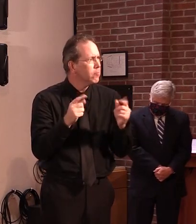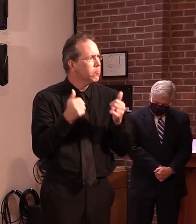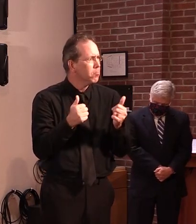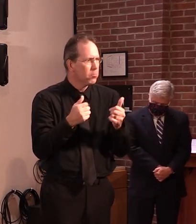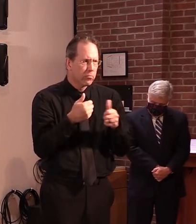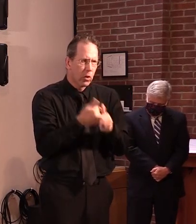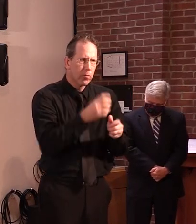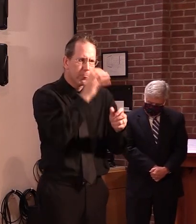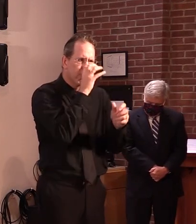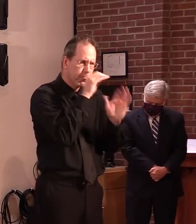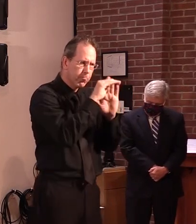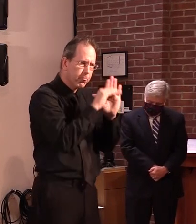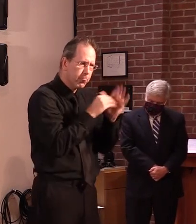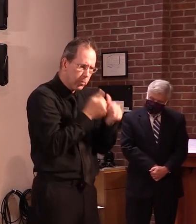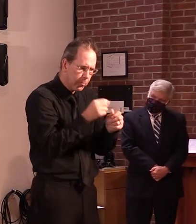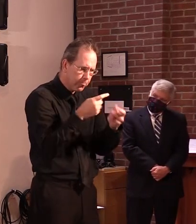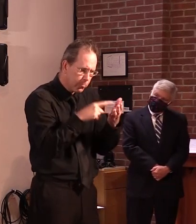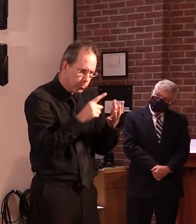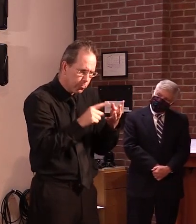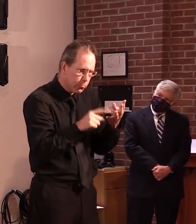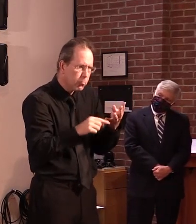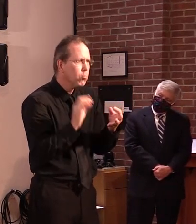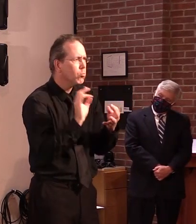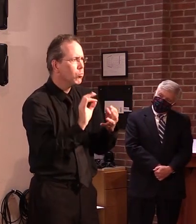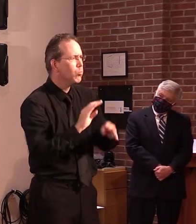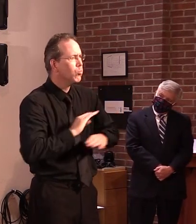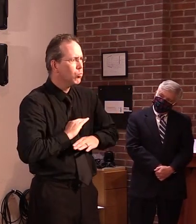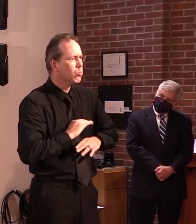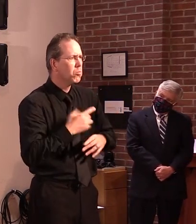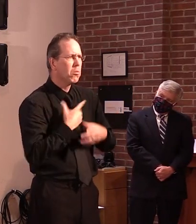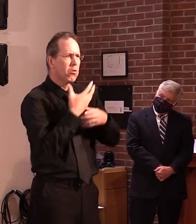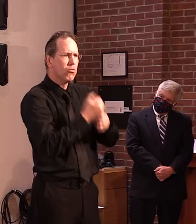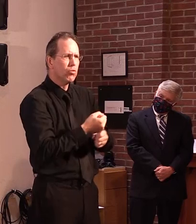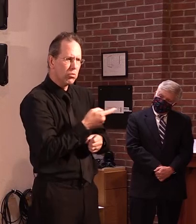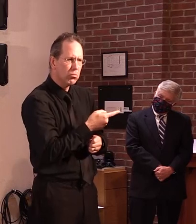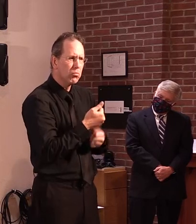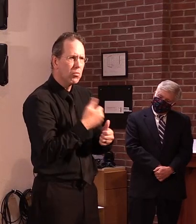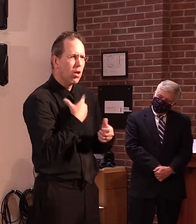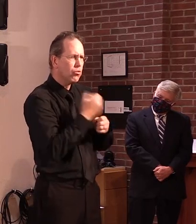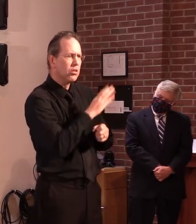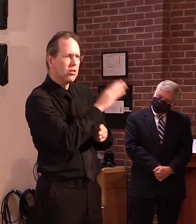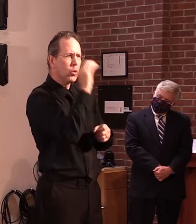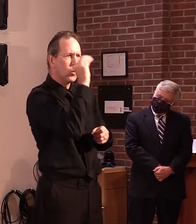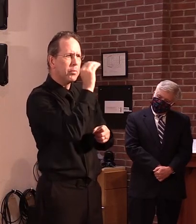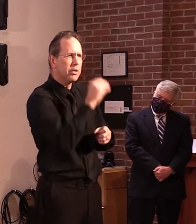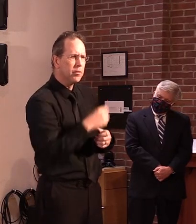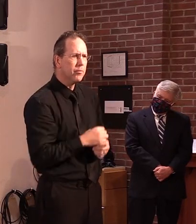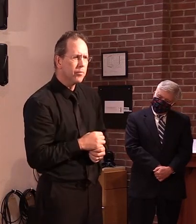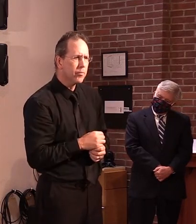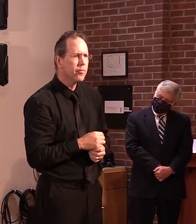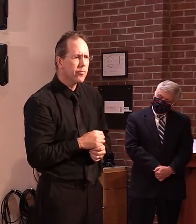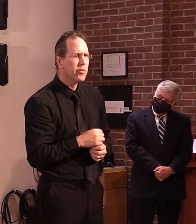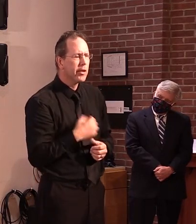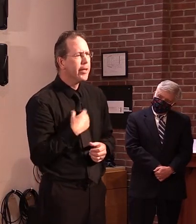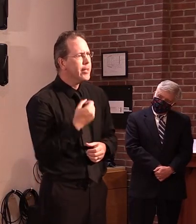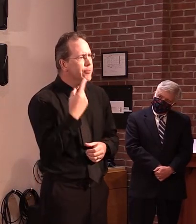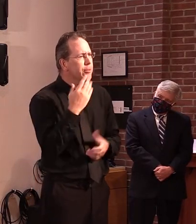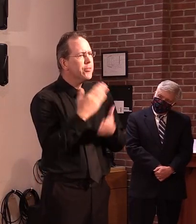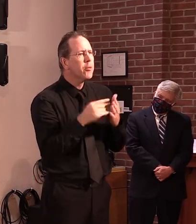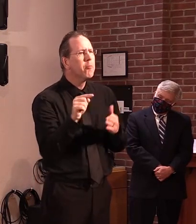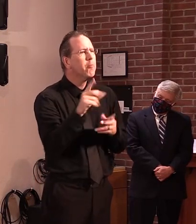Americans should have more confidence in that. I can understand why more of the recent surveys have shown lower levels of confidence